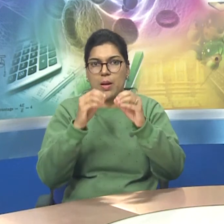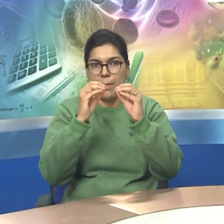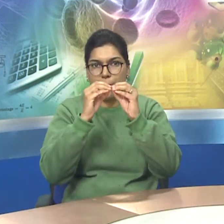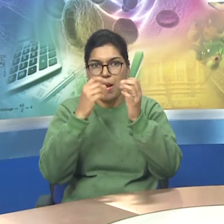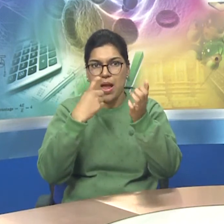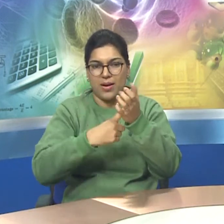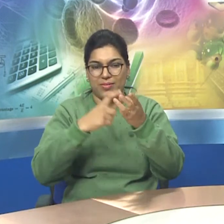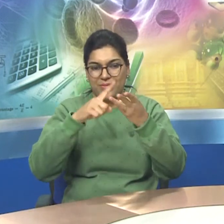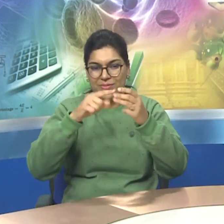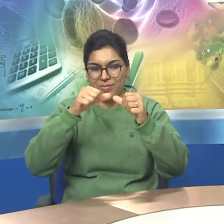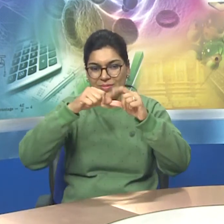it is break a leg.